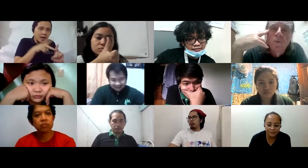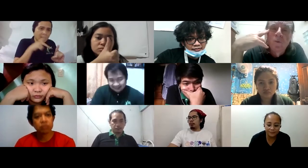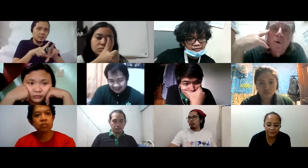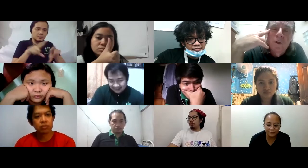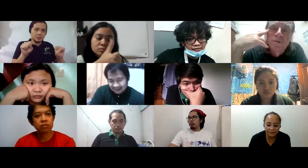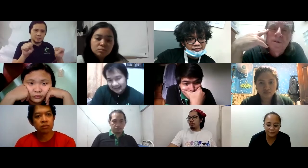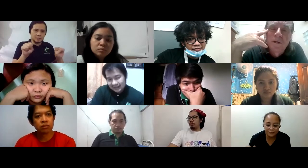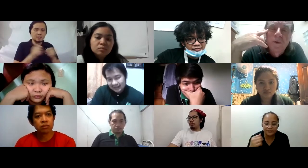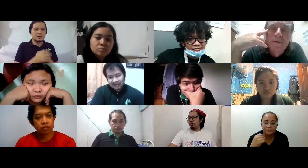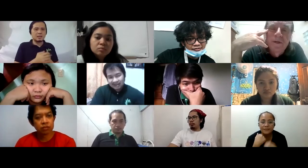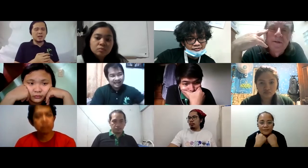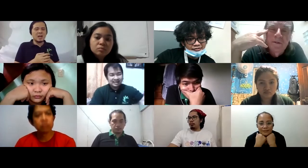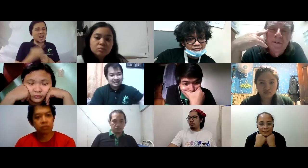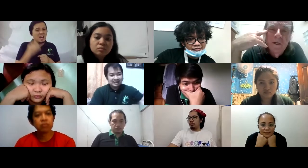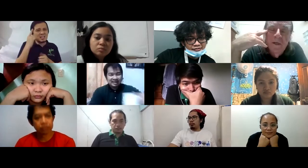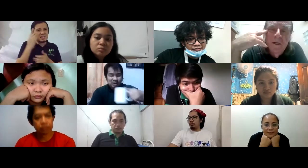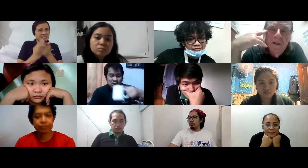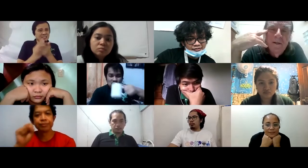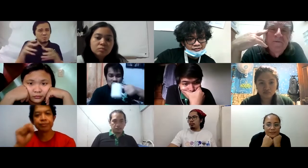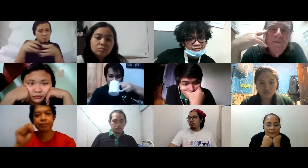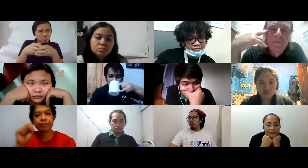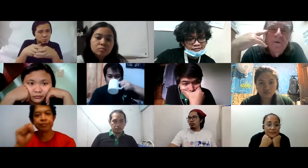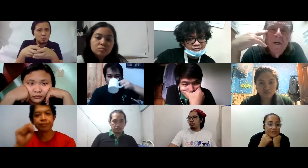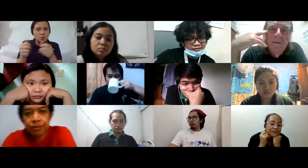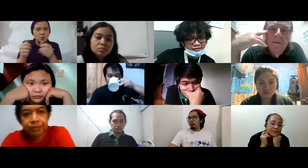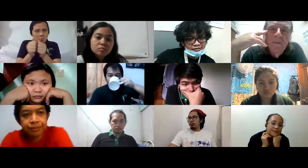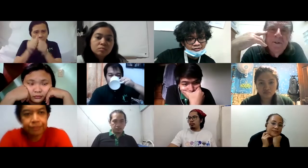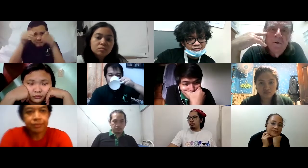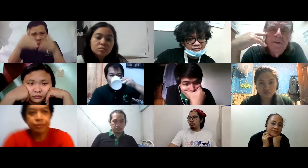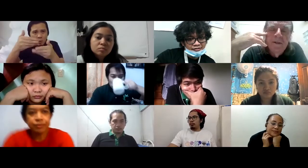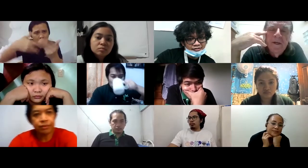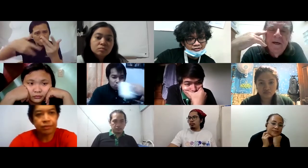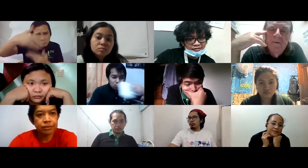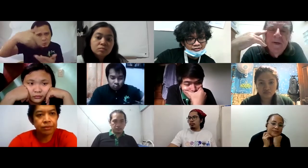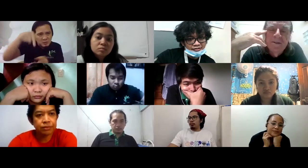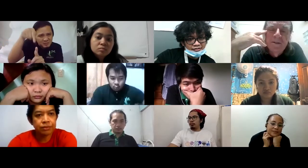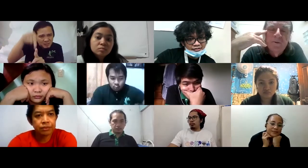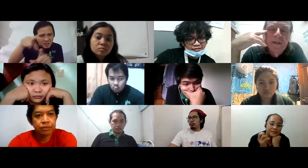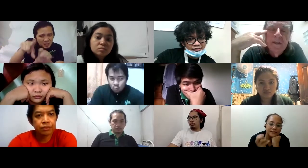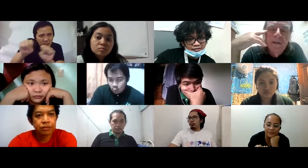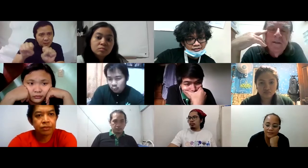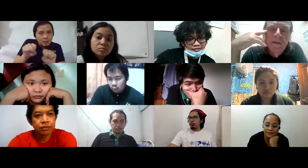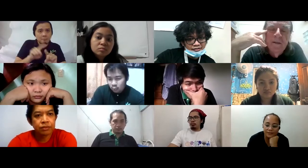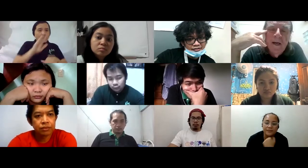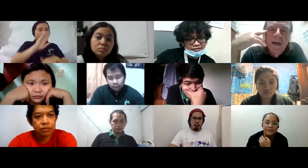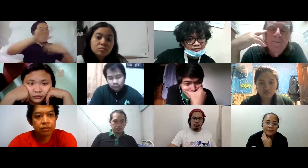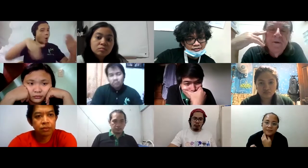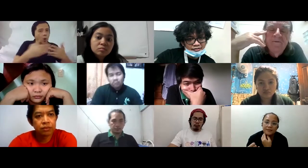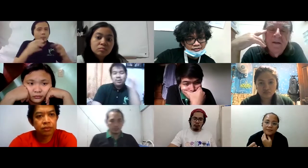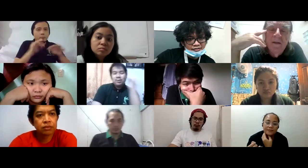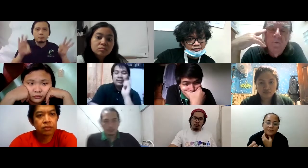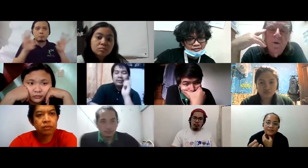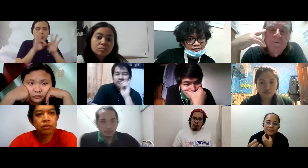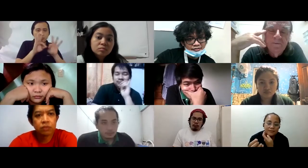of the training, I need to teach you all about this. So we'll use the